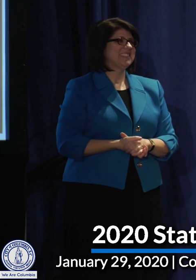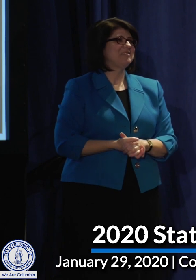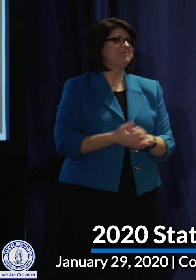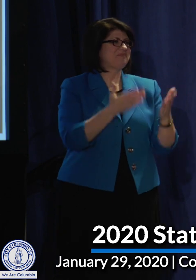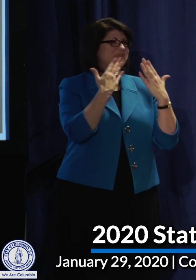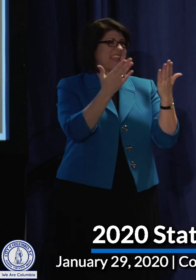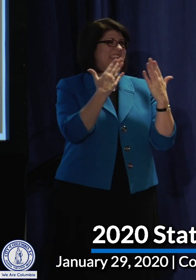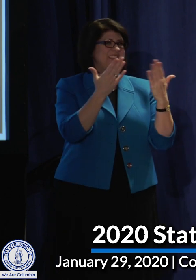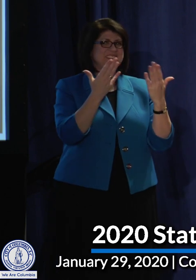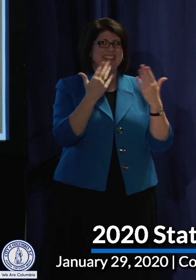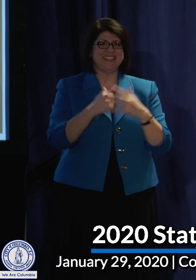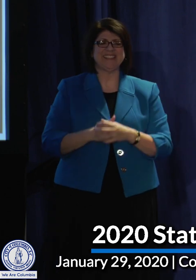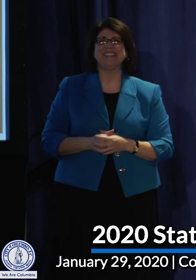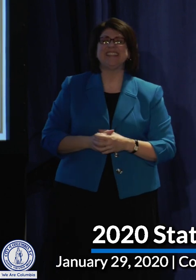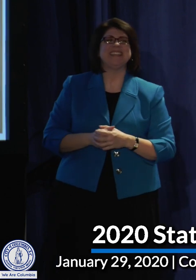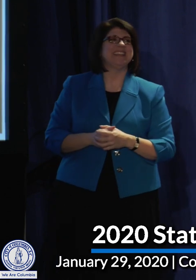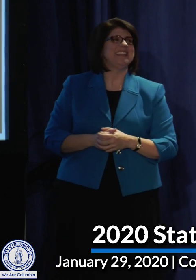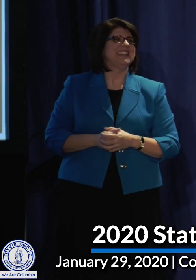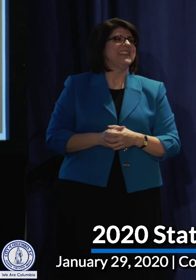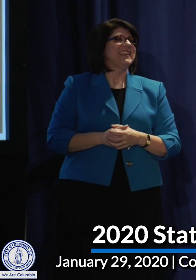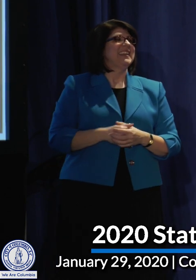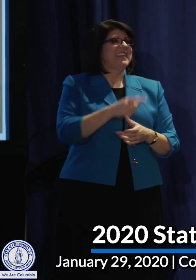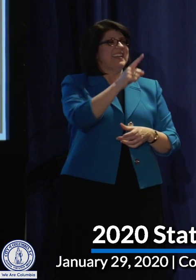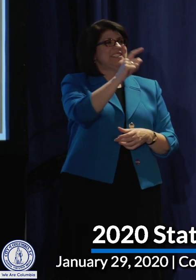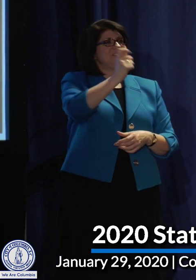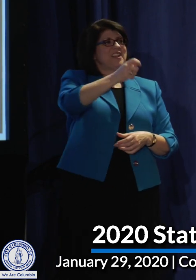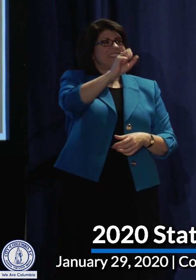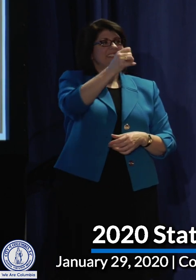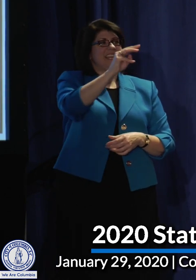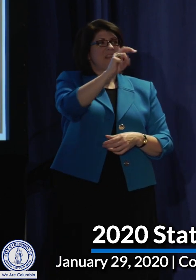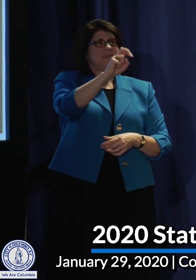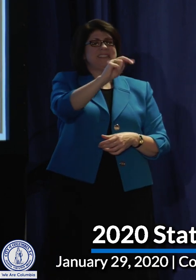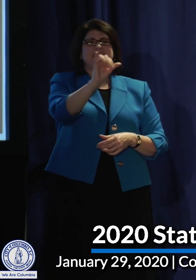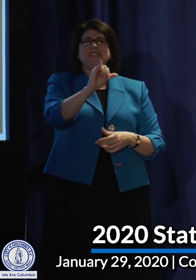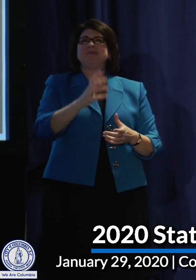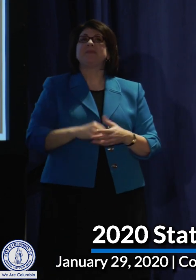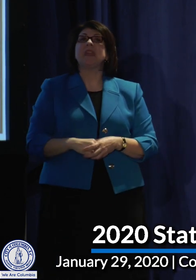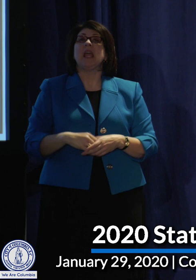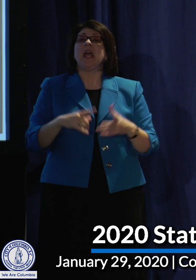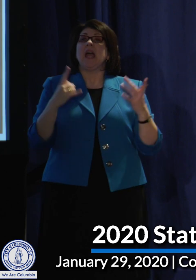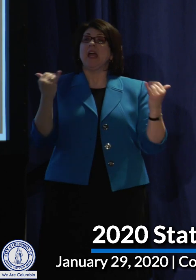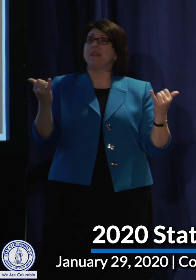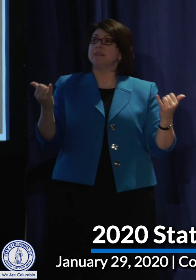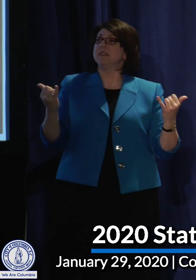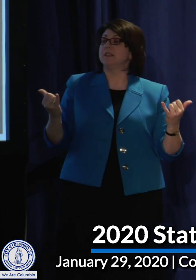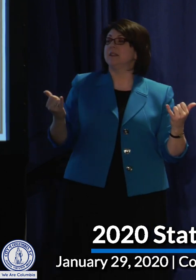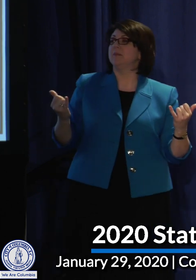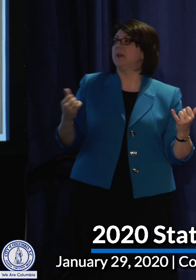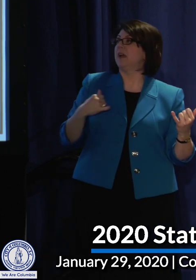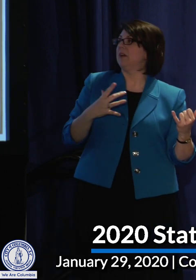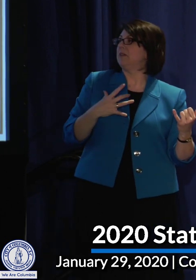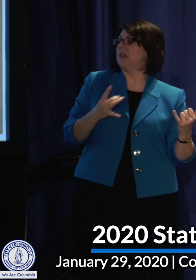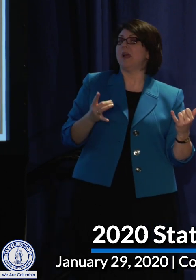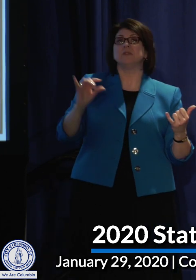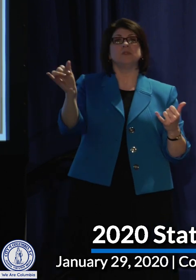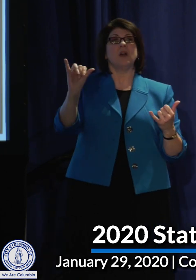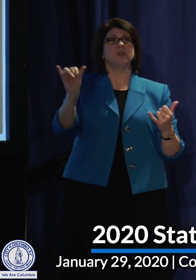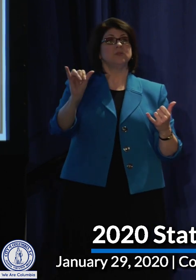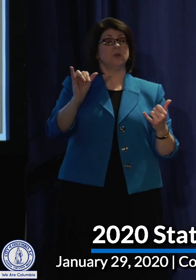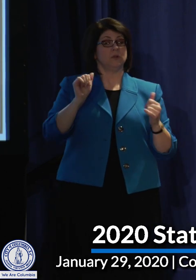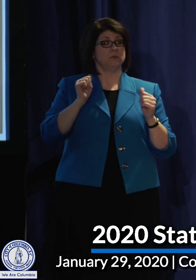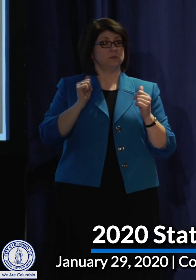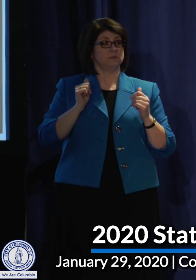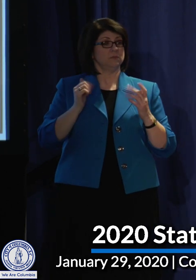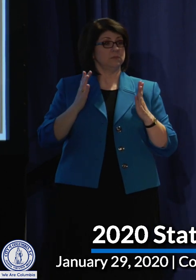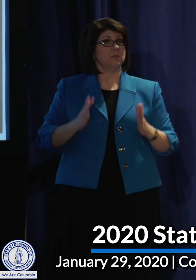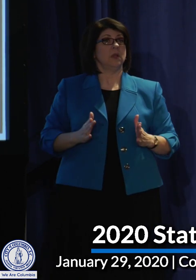Thank you. Magistrate Simons is here as well. At this time, I would like to also personally